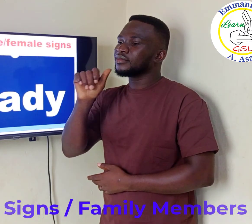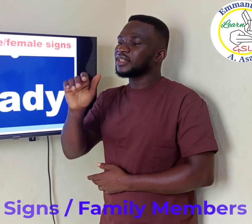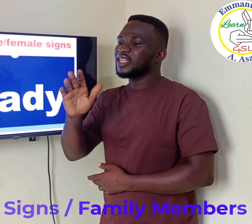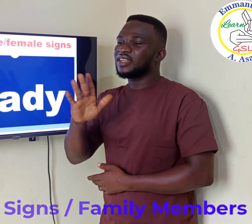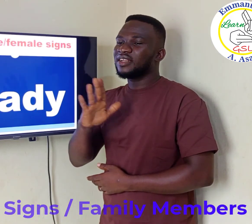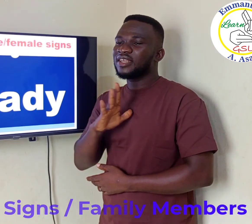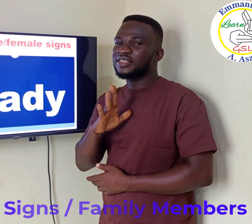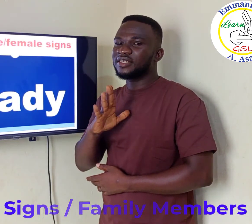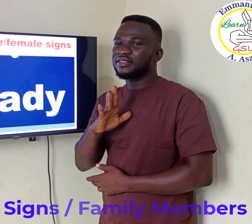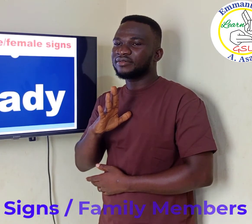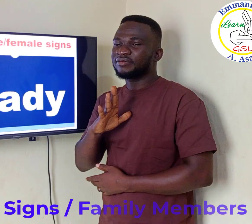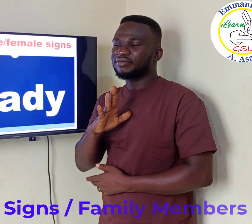lady.